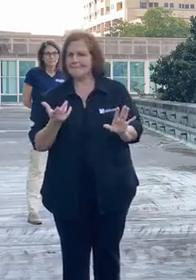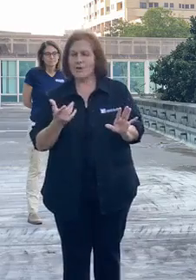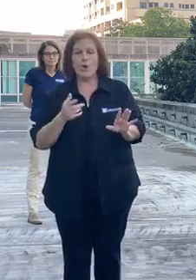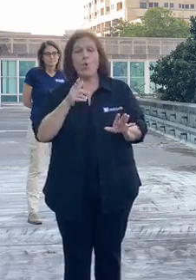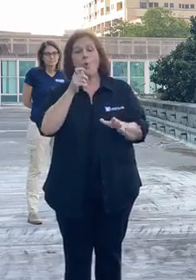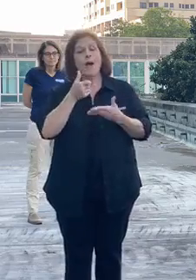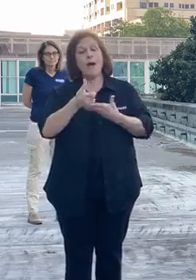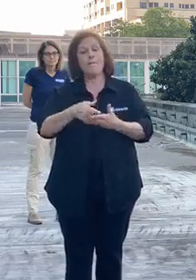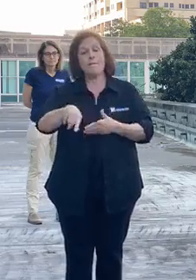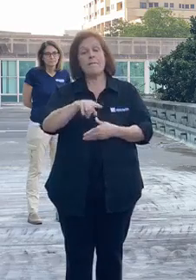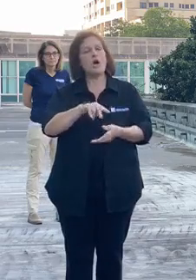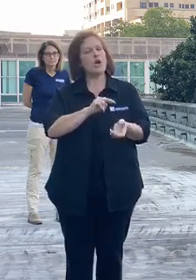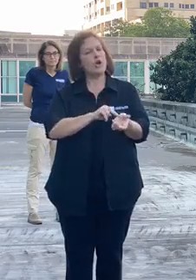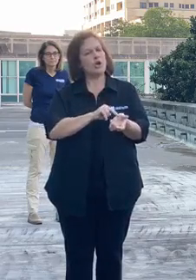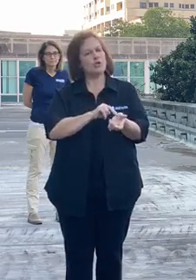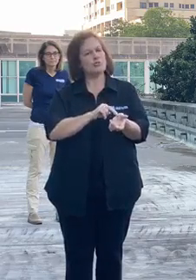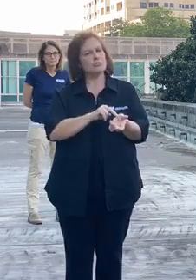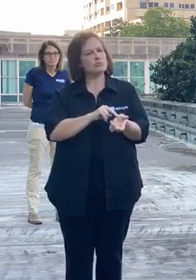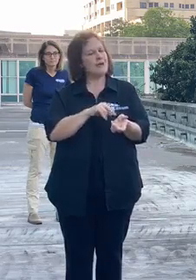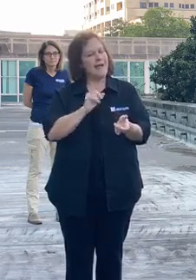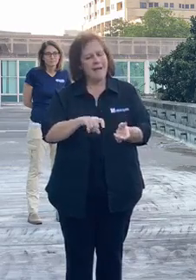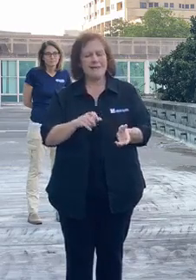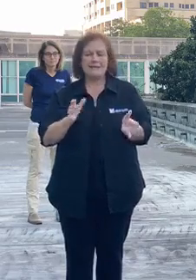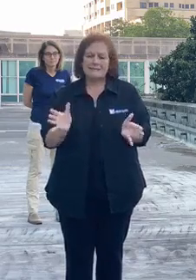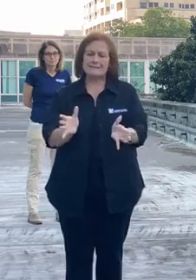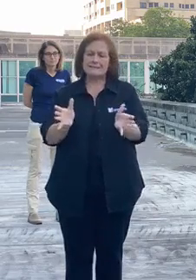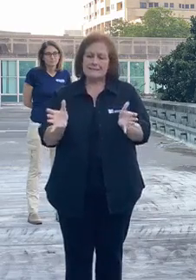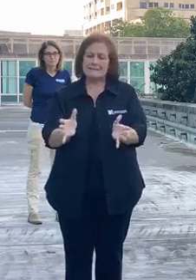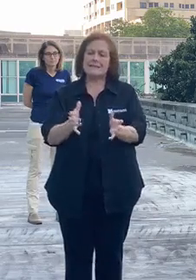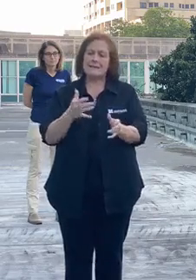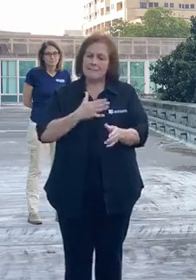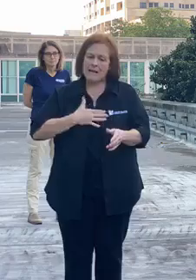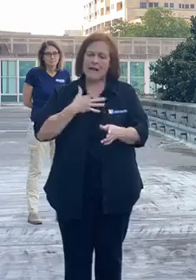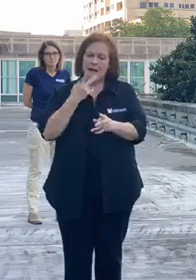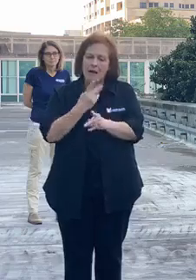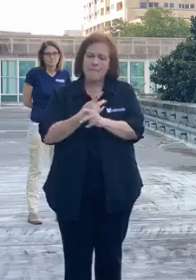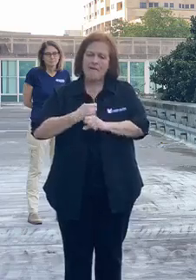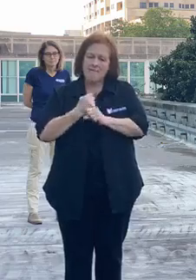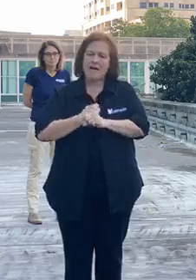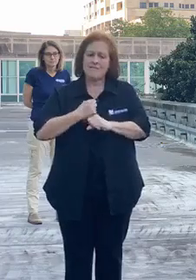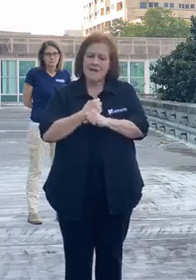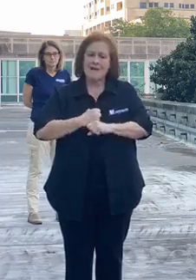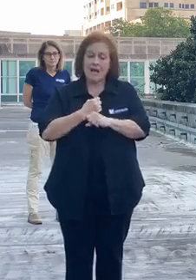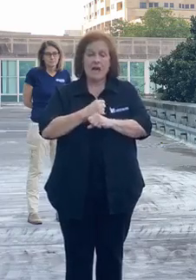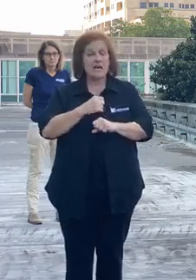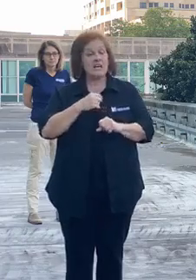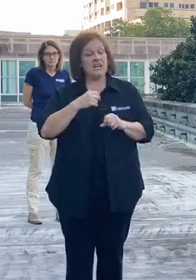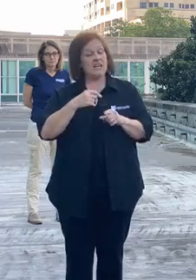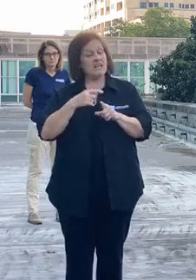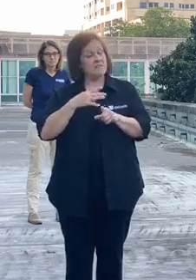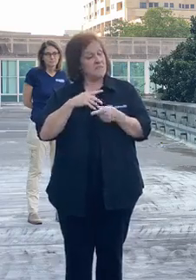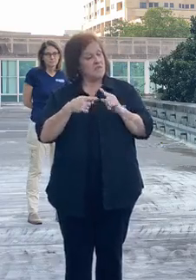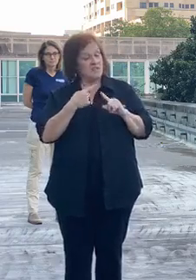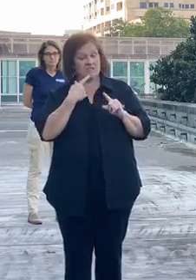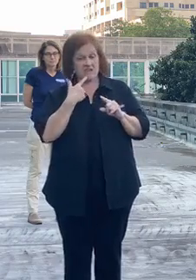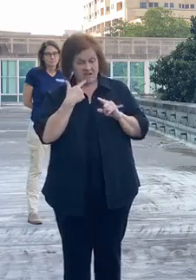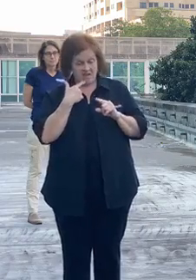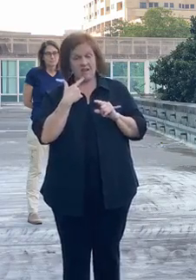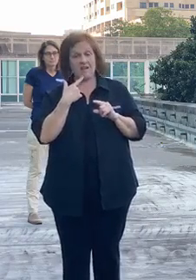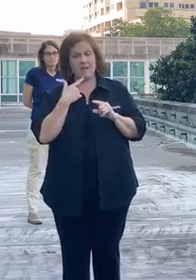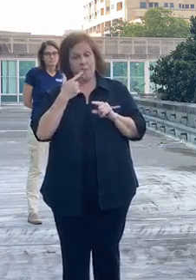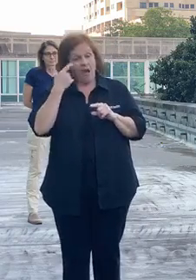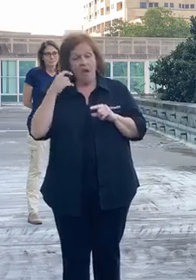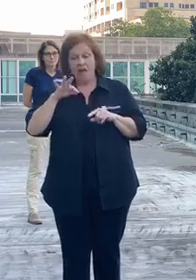who encouraged him to keep pushing and to keep fighting. And he says it is because of their encouragement and